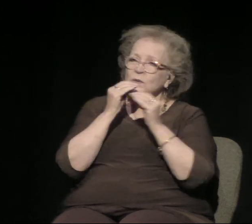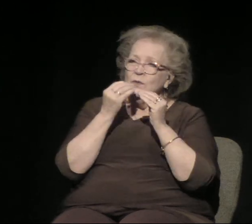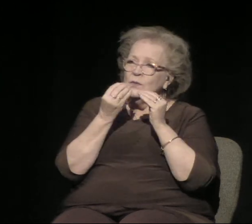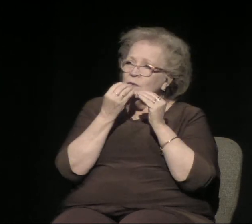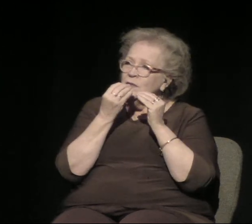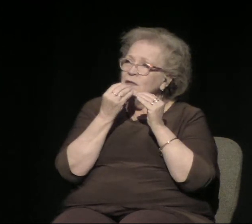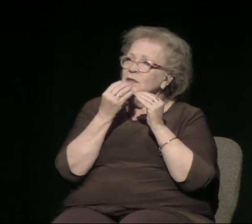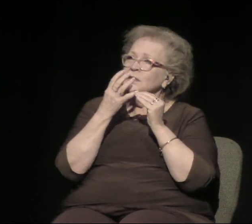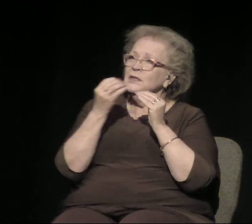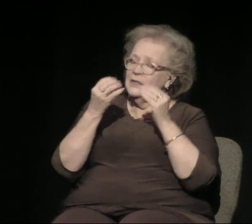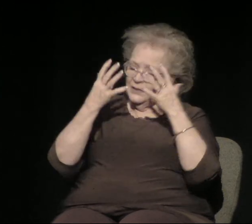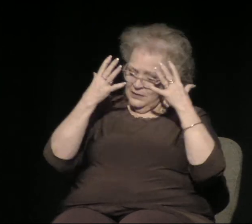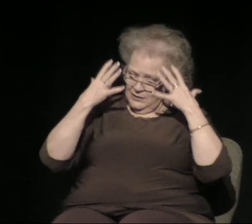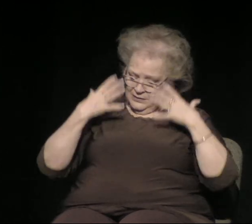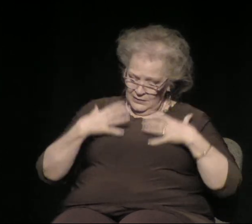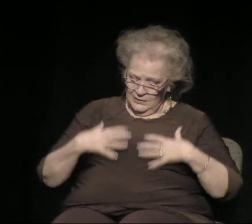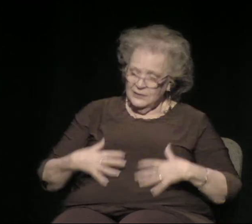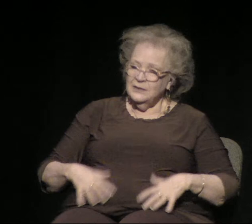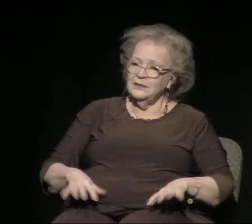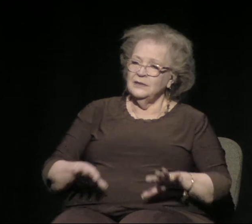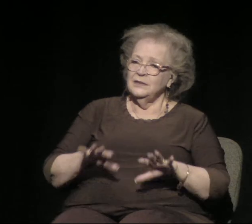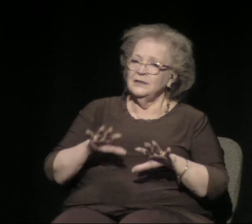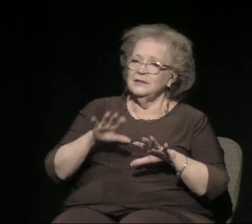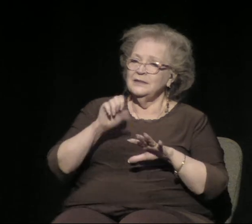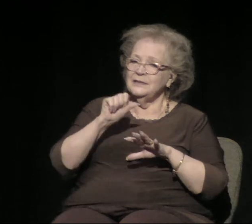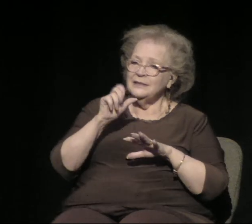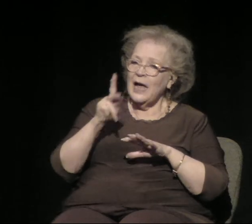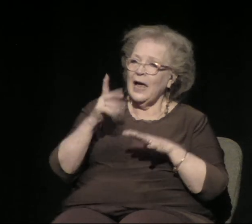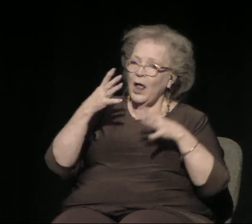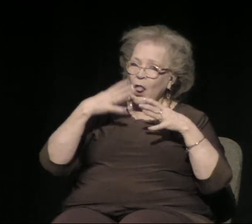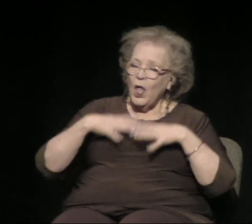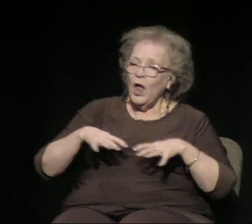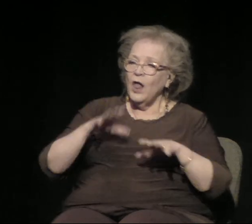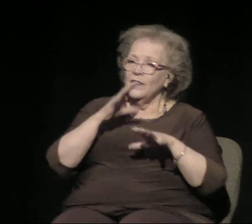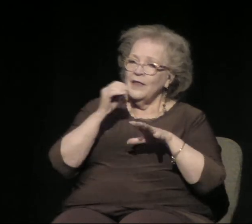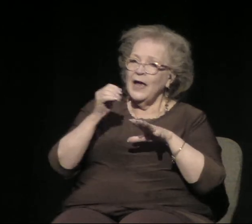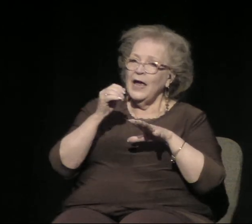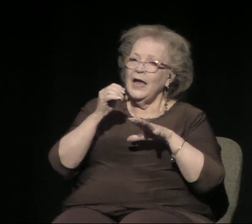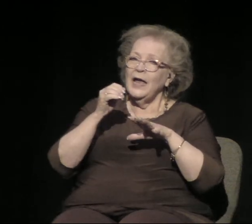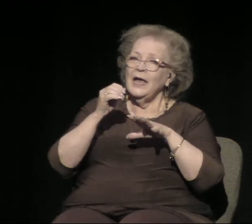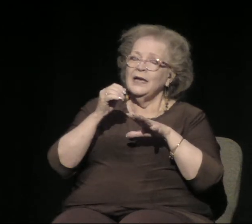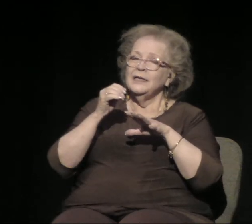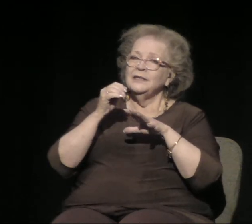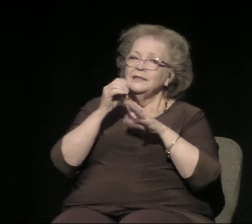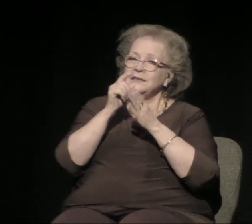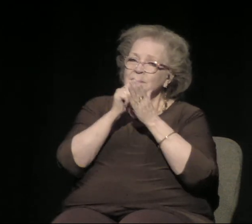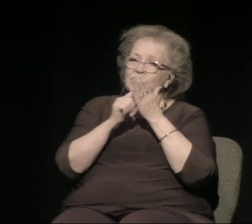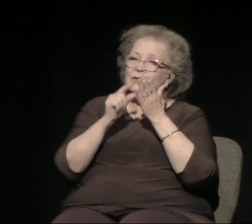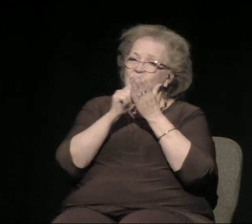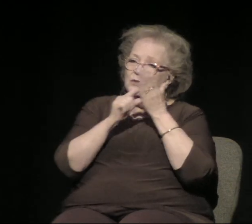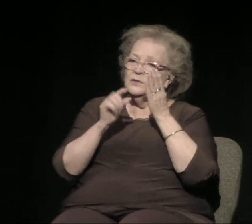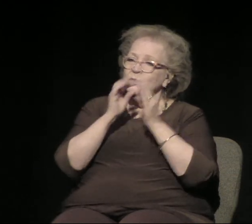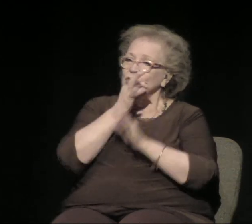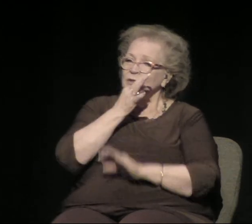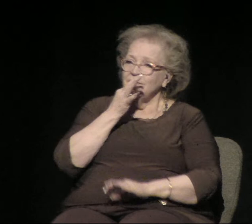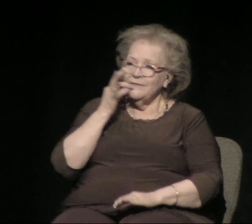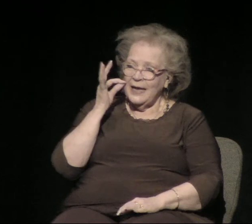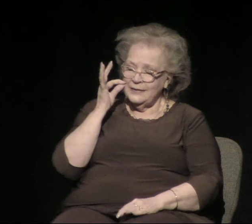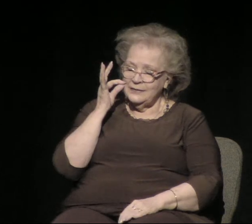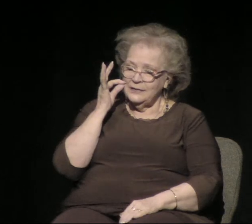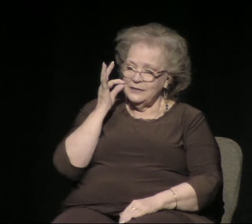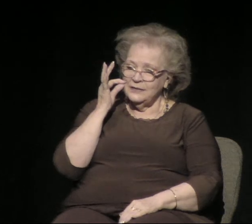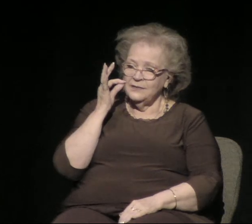and ashes. Daniel was reading the scriptures. He was having his time of